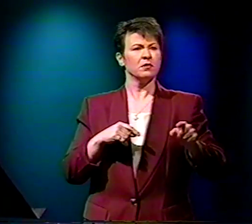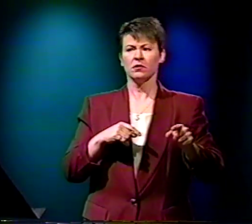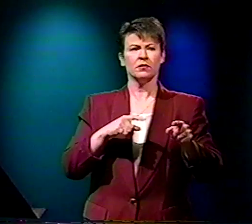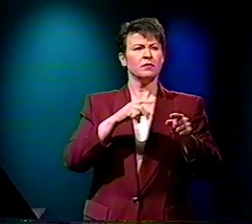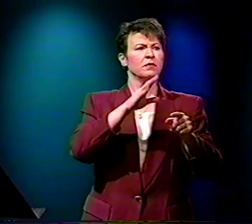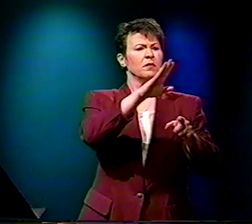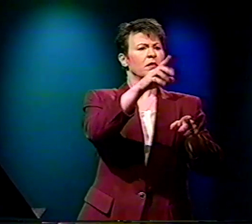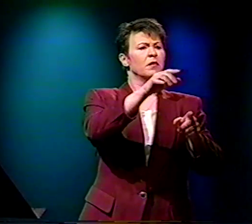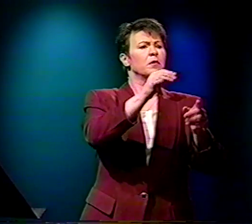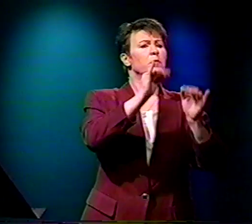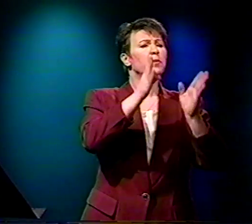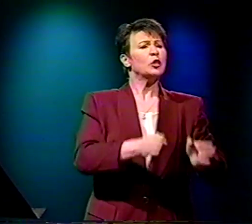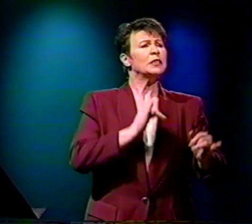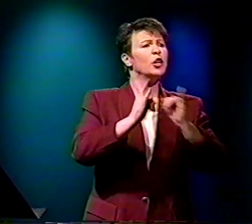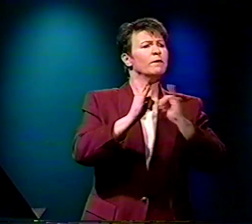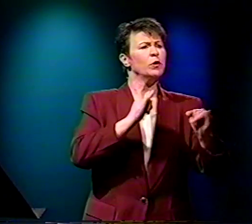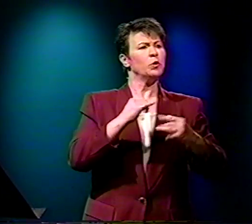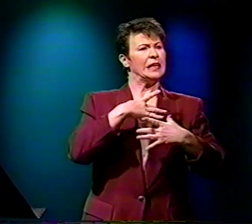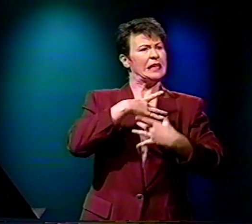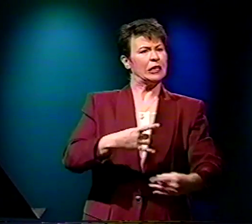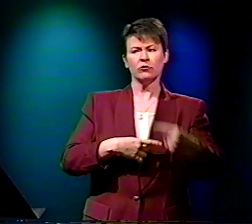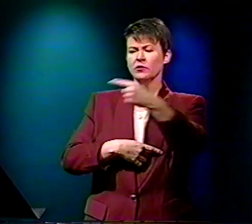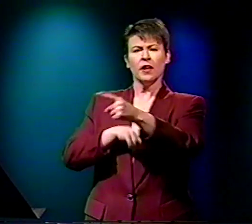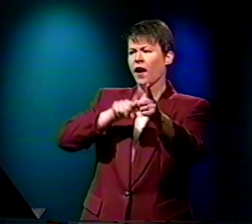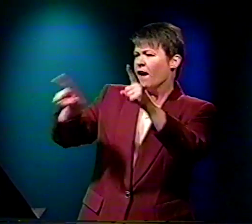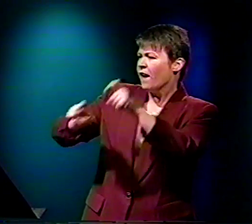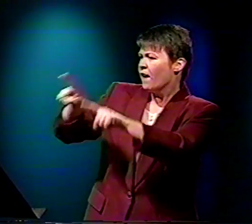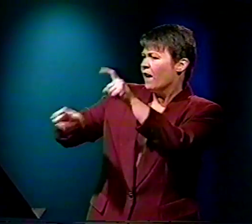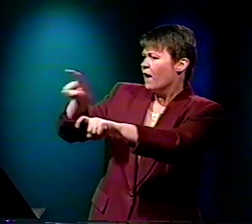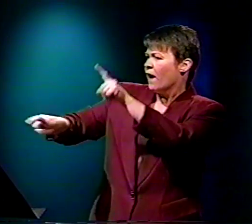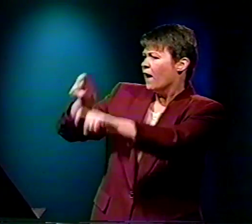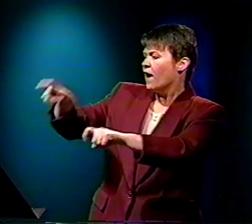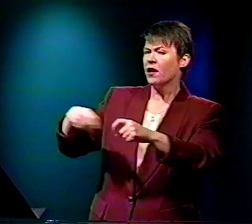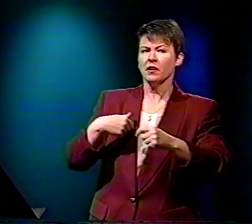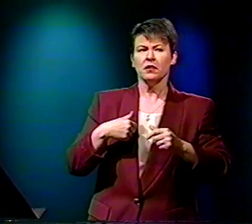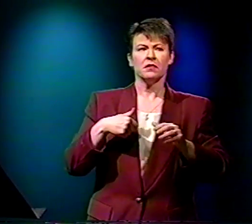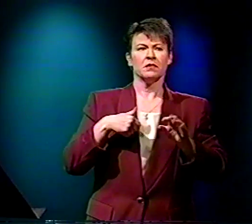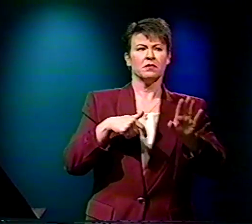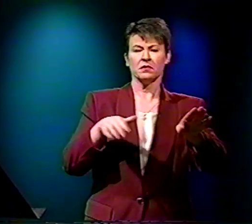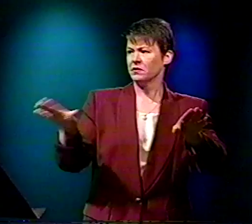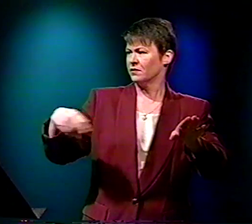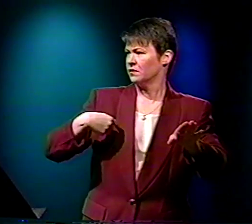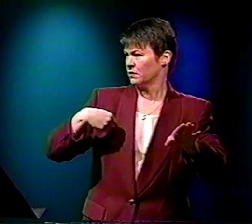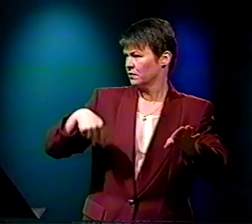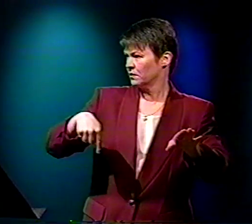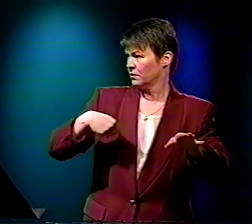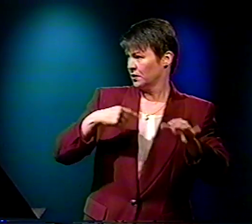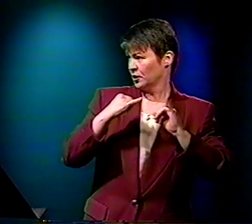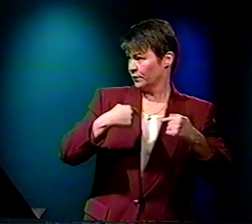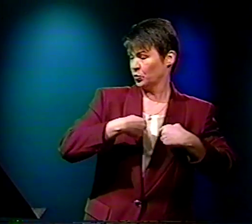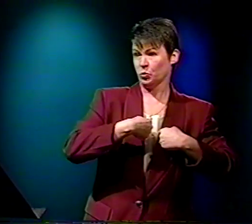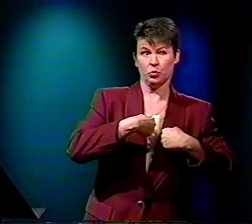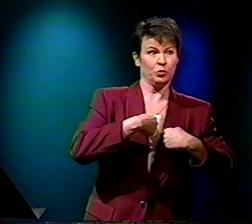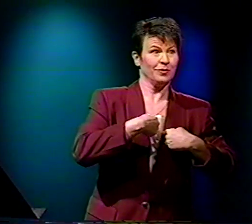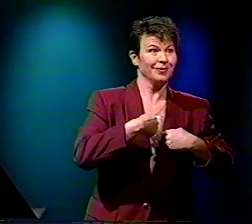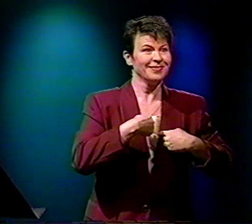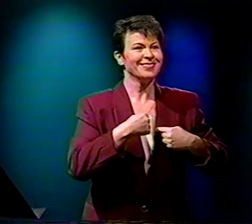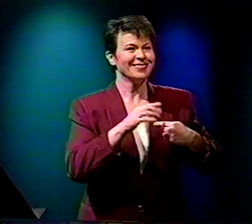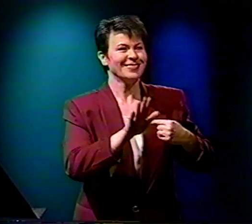interaction between the employer and the interpreter, that the person interviewing seemed to direct questions more to the interpreter, and I had to say, wait a